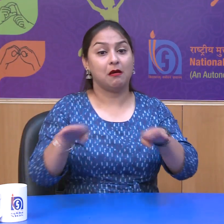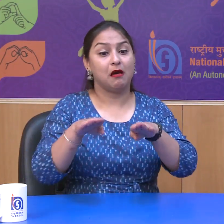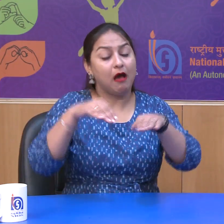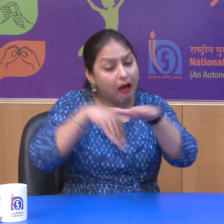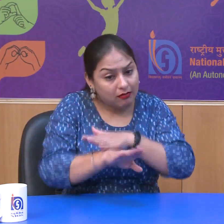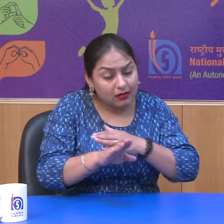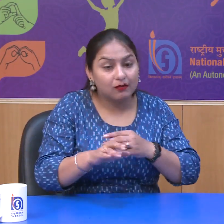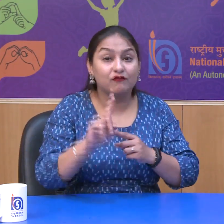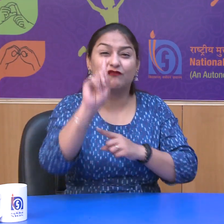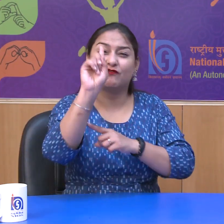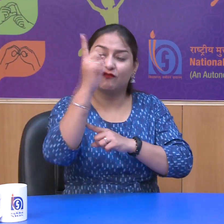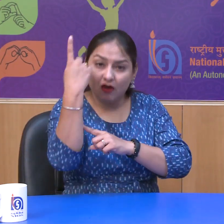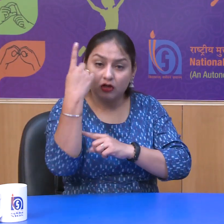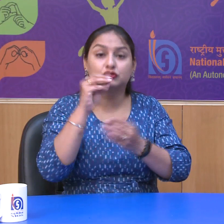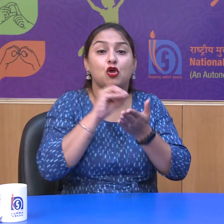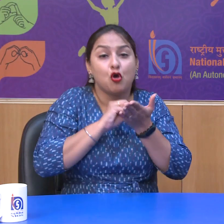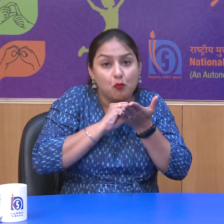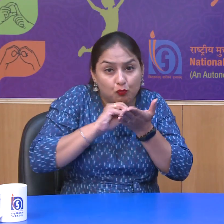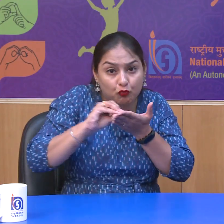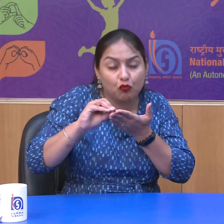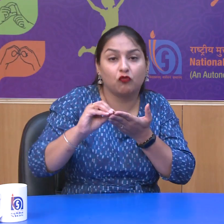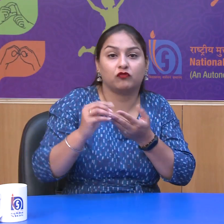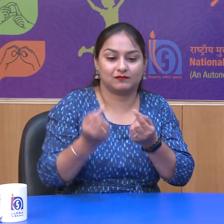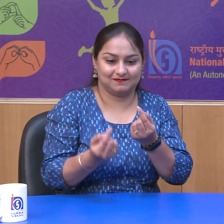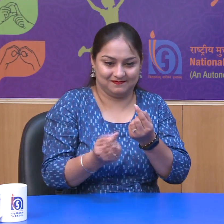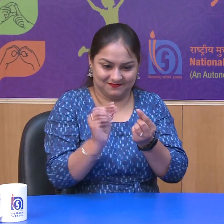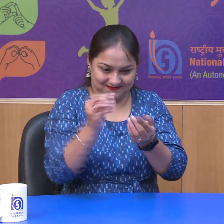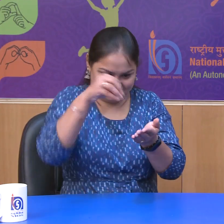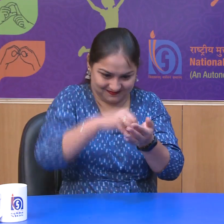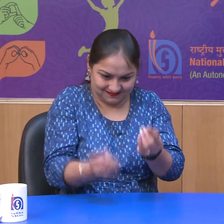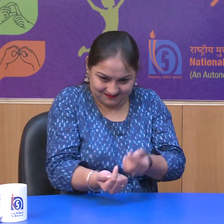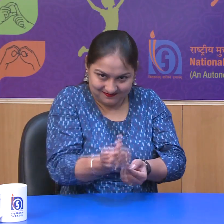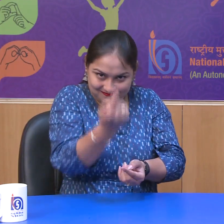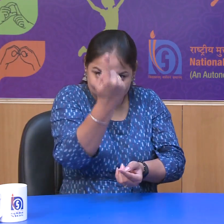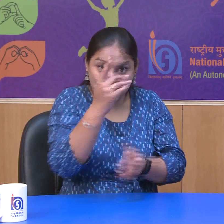first is the improved seeds of high yielding varieties